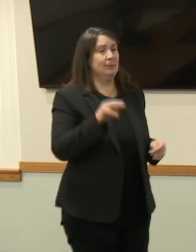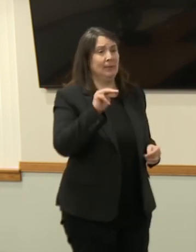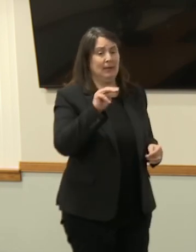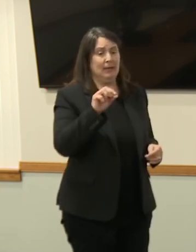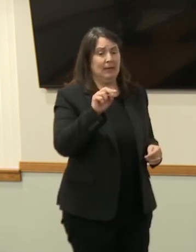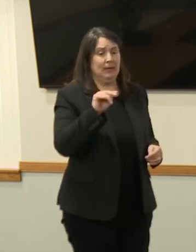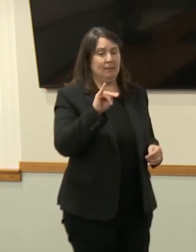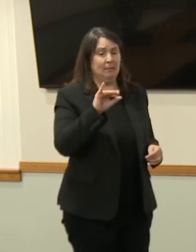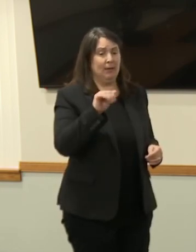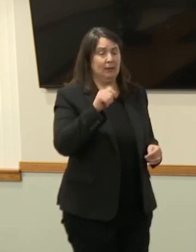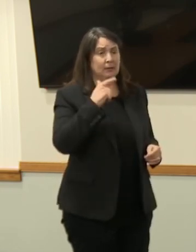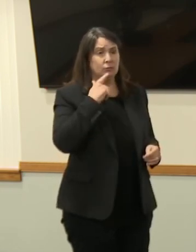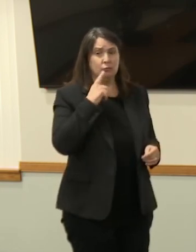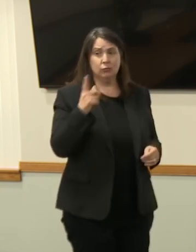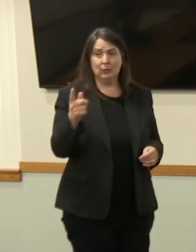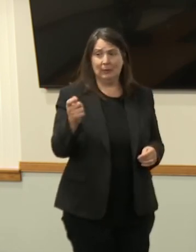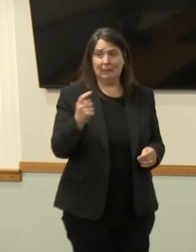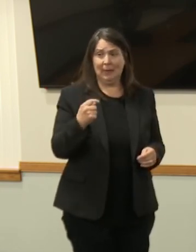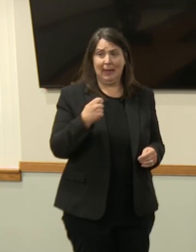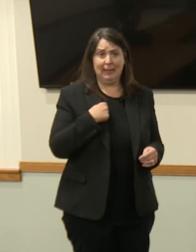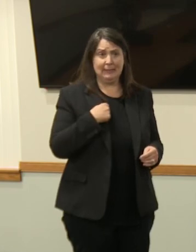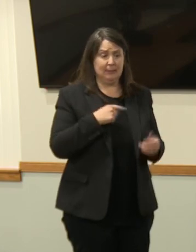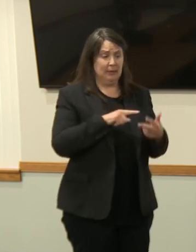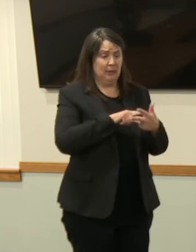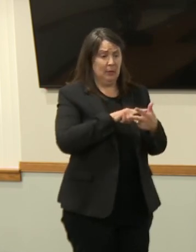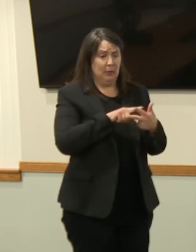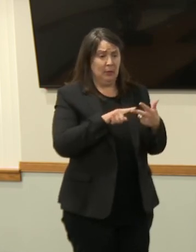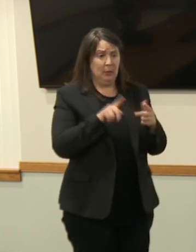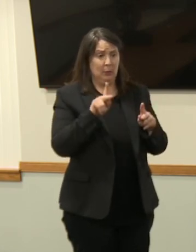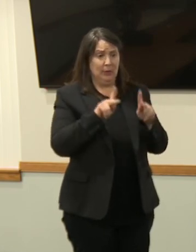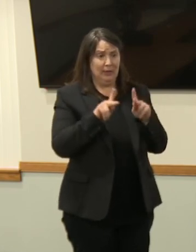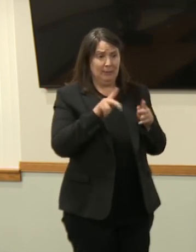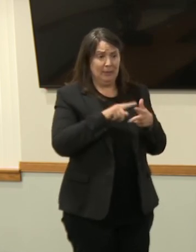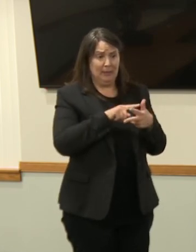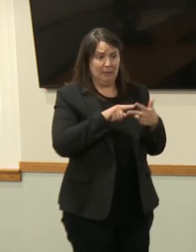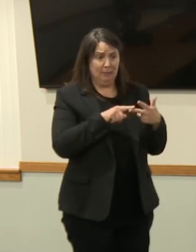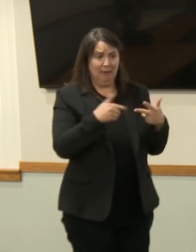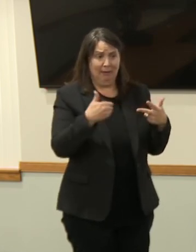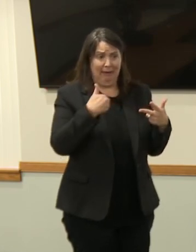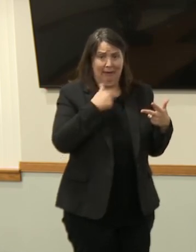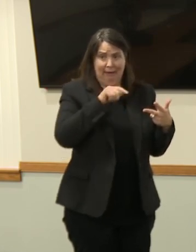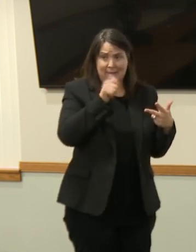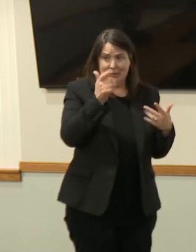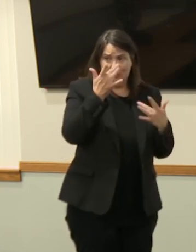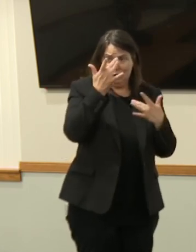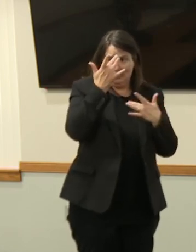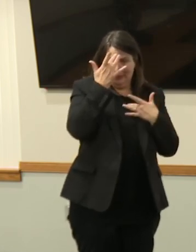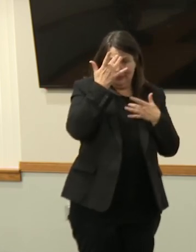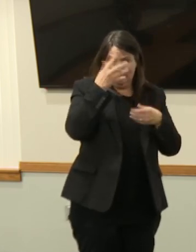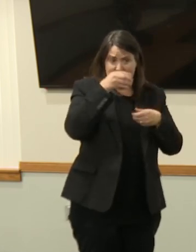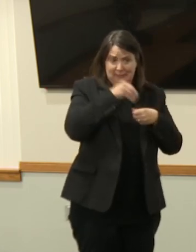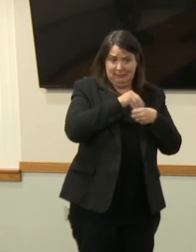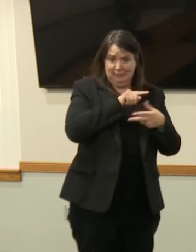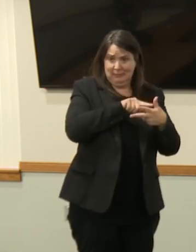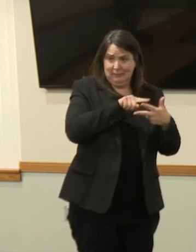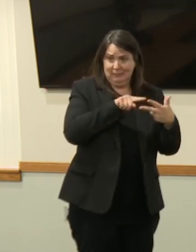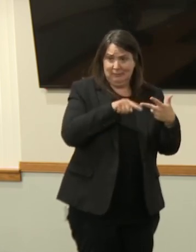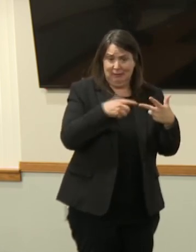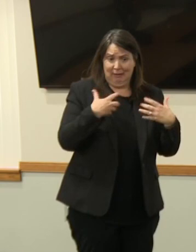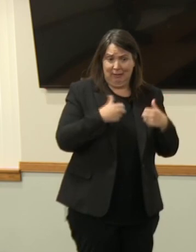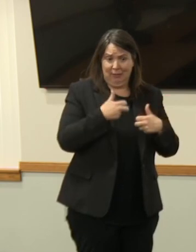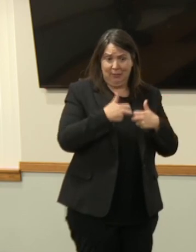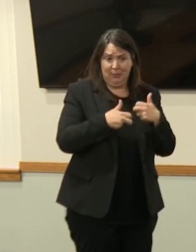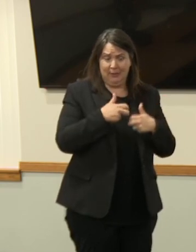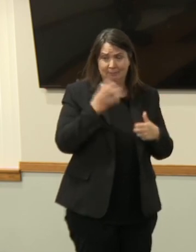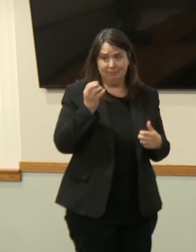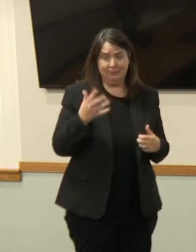whether there were any other comorbidities or other issues regarding the 3 residents that passed away. I